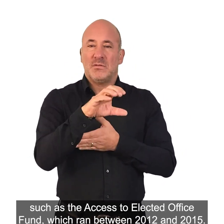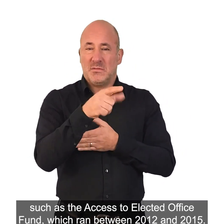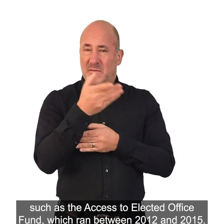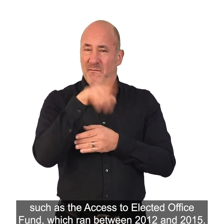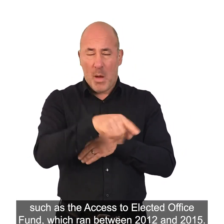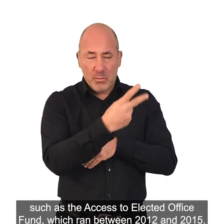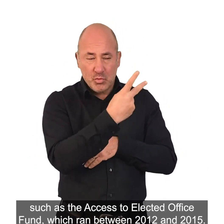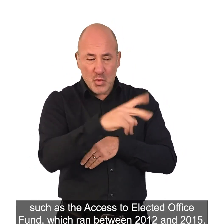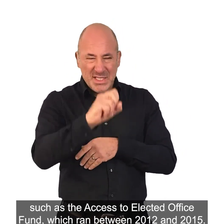and 2015.